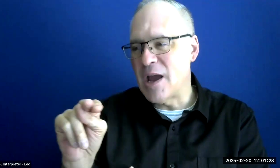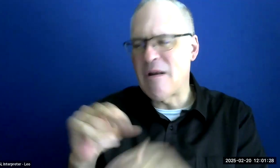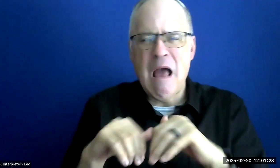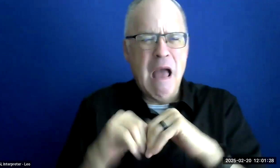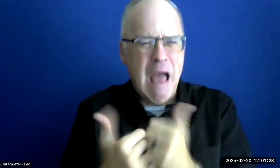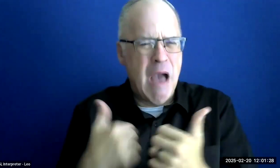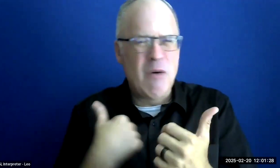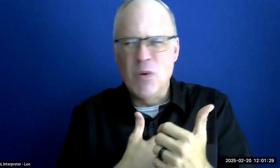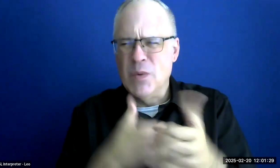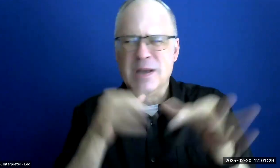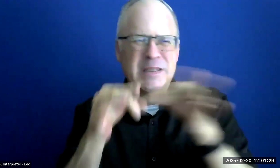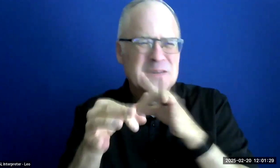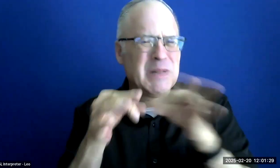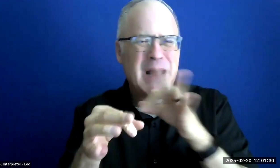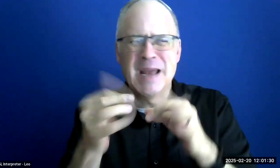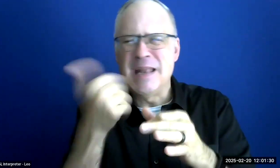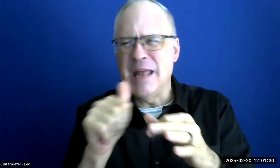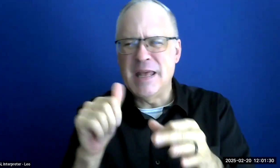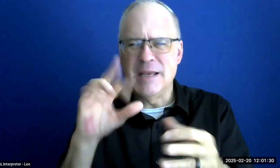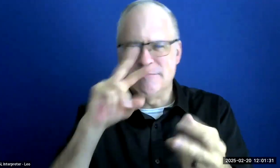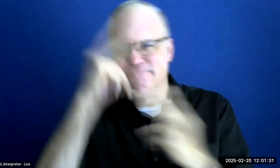any misinformation about regionalization?